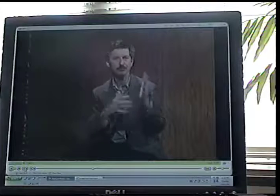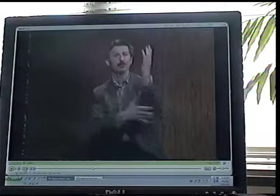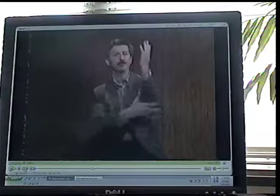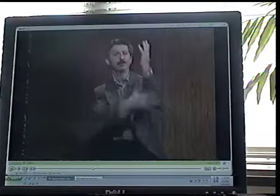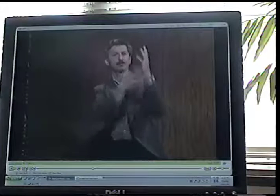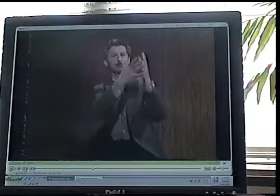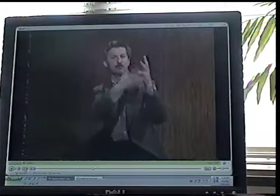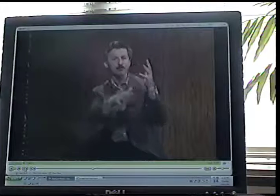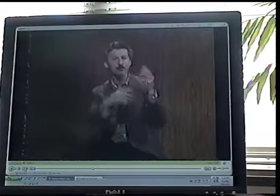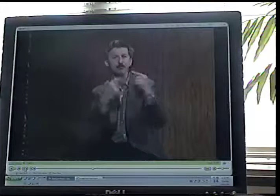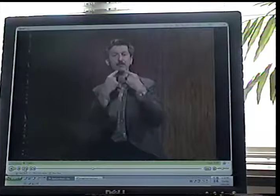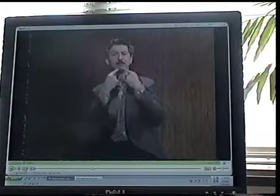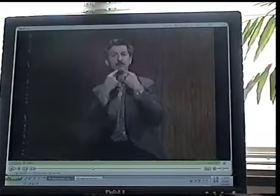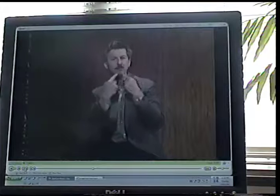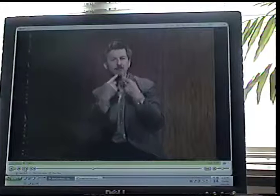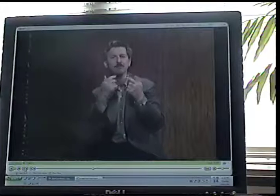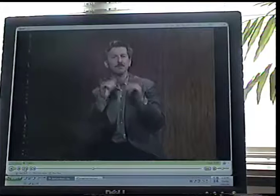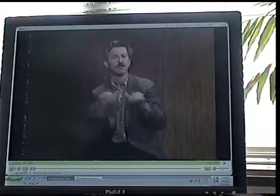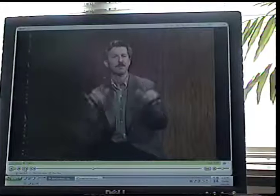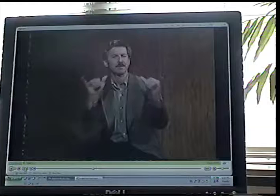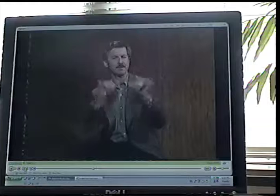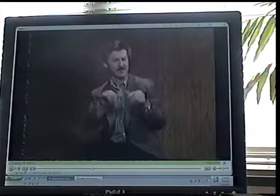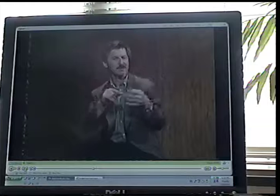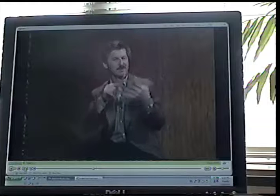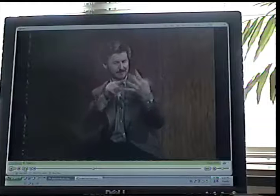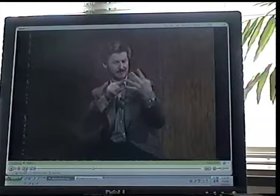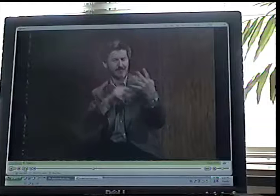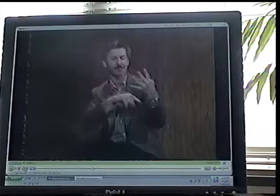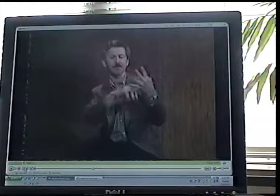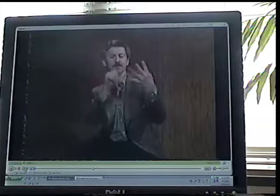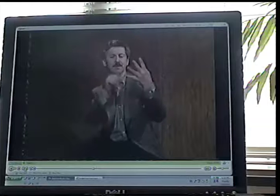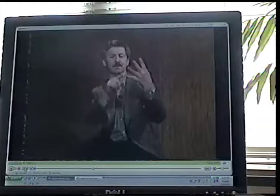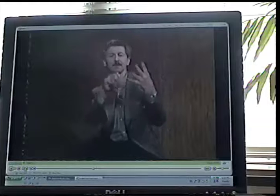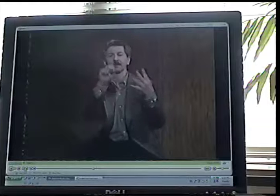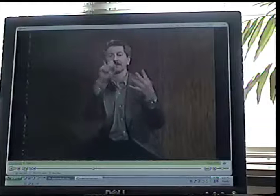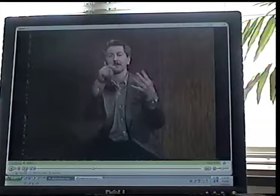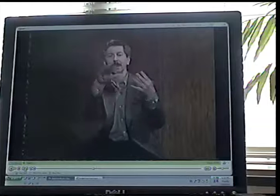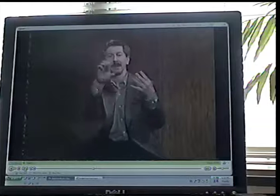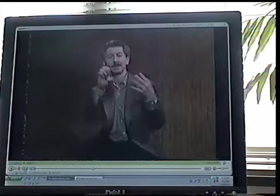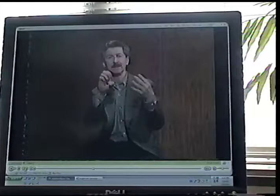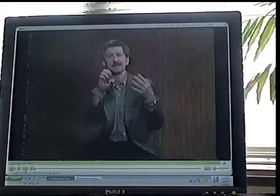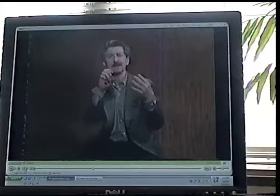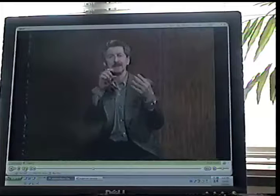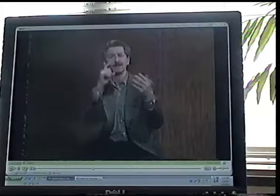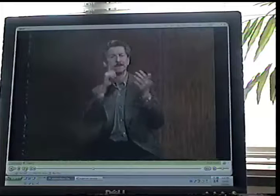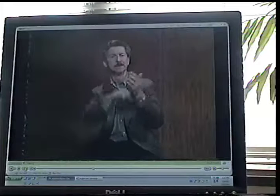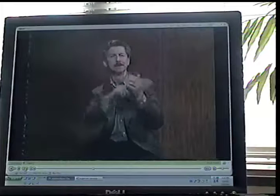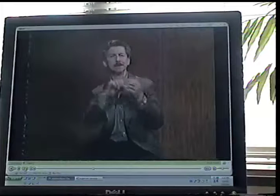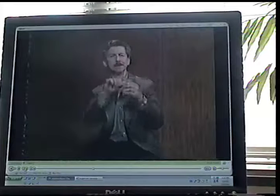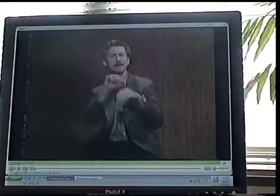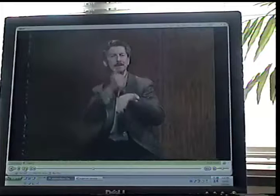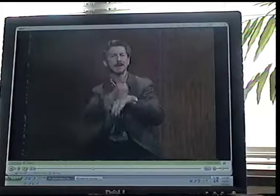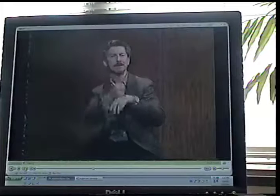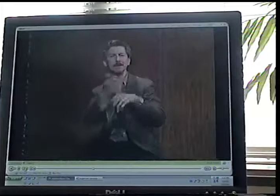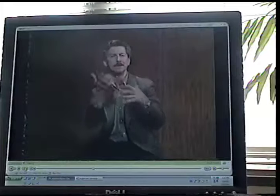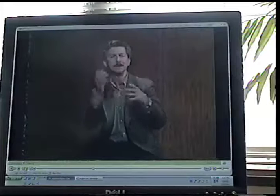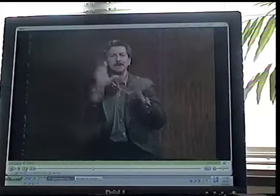he balances the upper part of the space with the lower part of space by using the opposite direction of movement. When the signs are